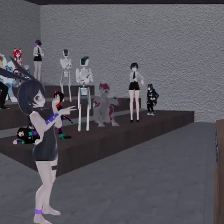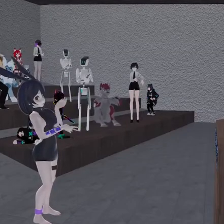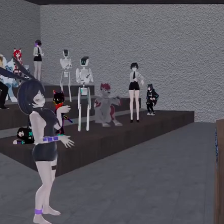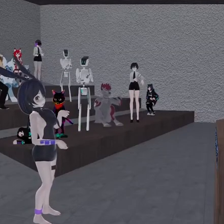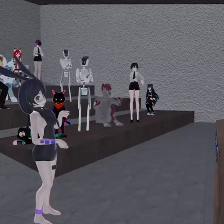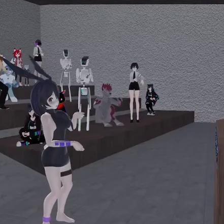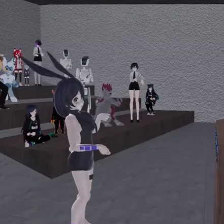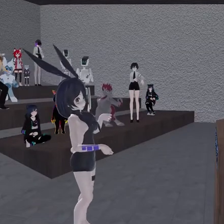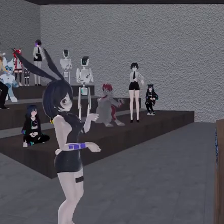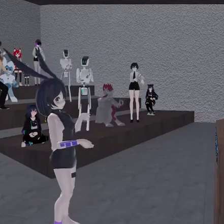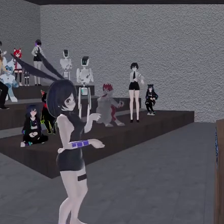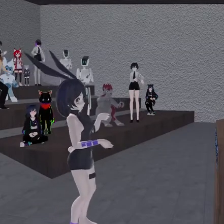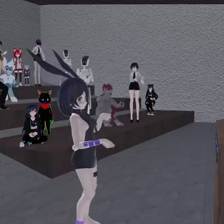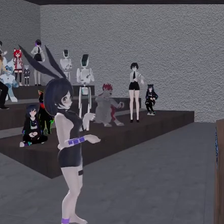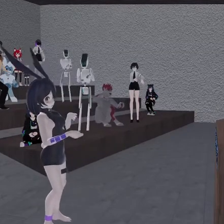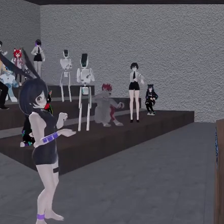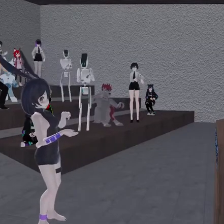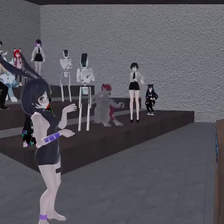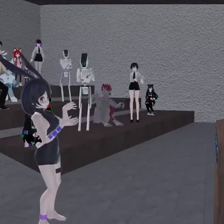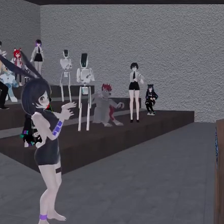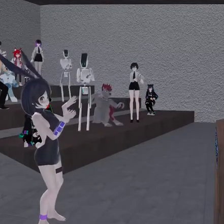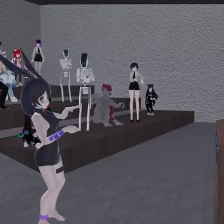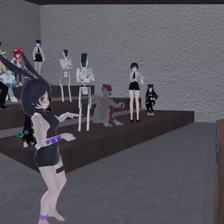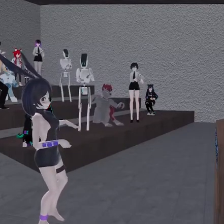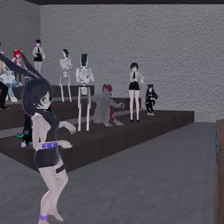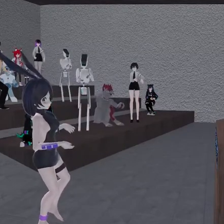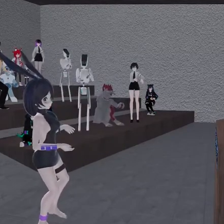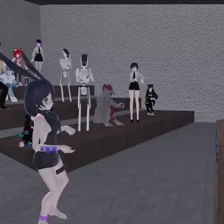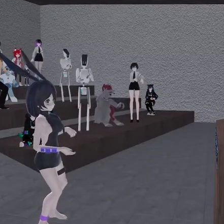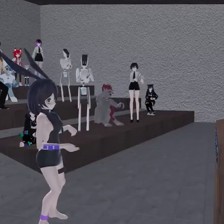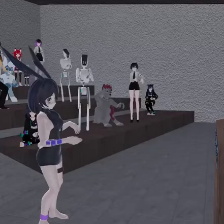Do you know any special signs for Colorado?